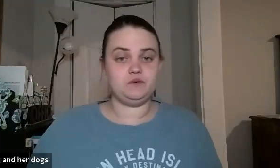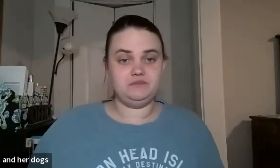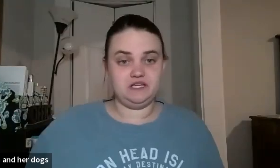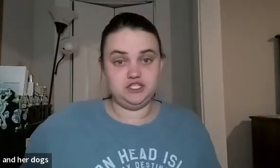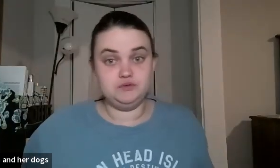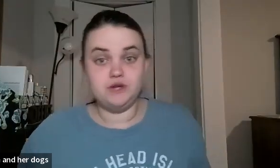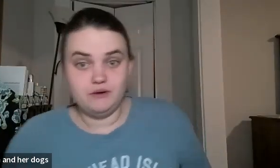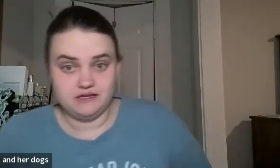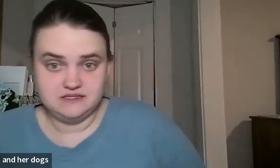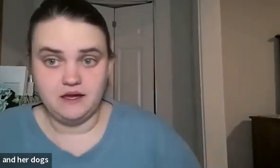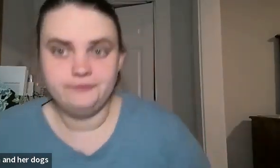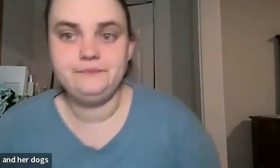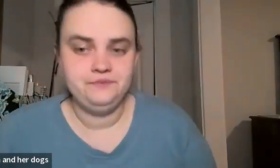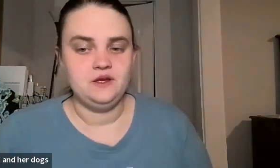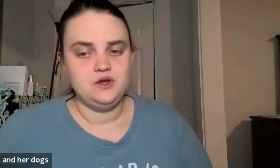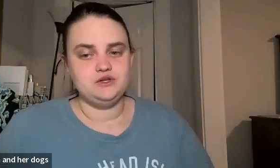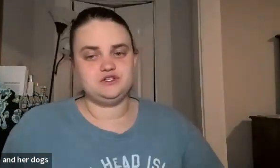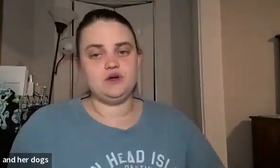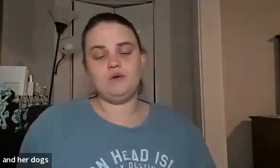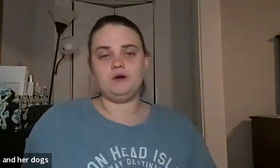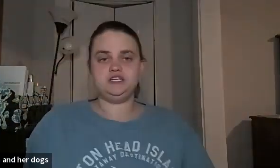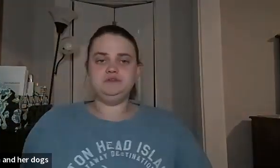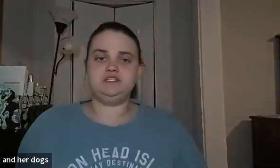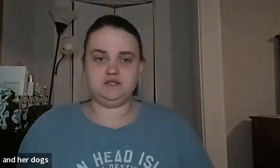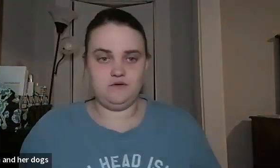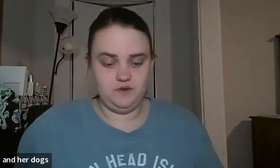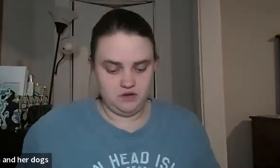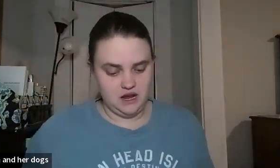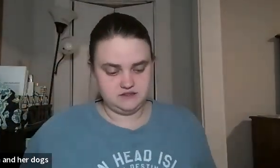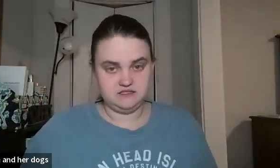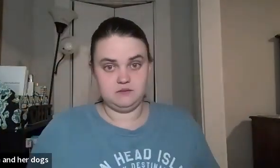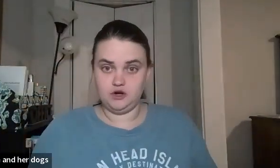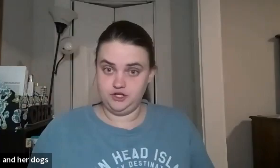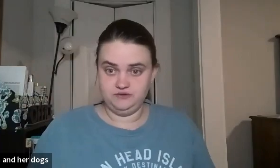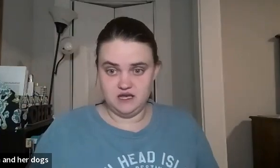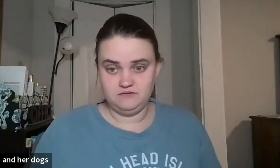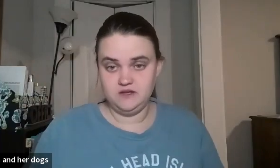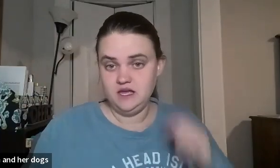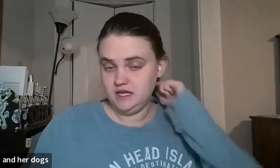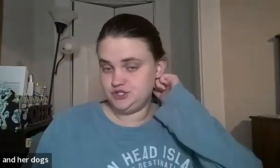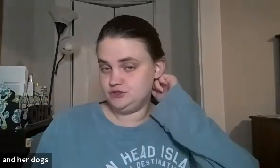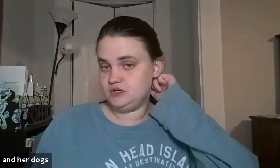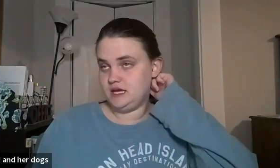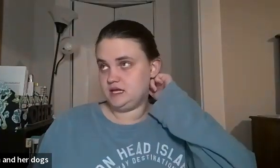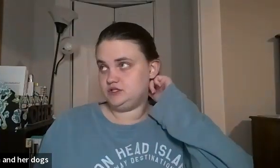one being, do you know ASL? So what you would do if you were going to ask someone, are you deaf? Is you can